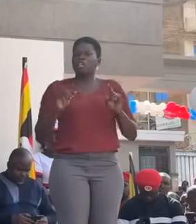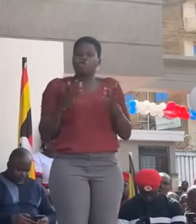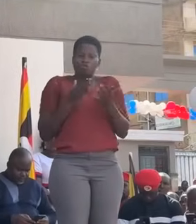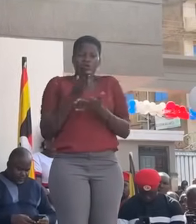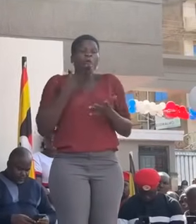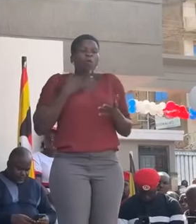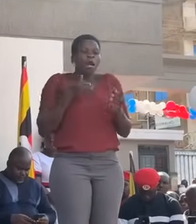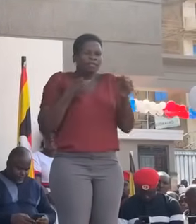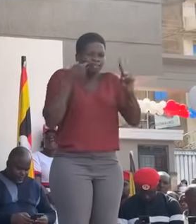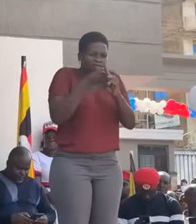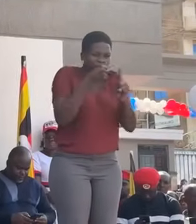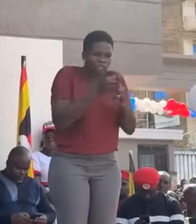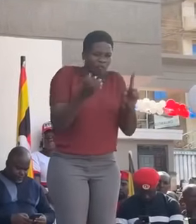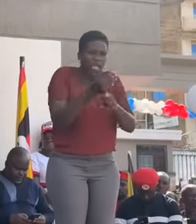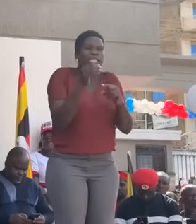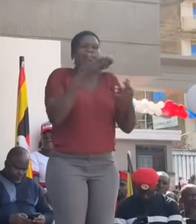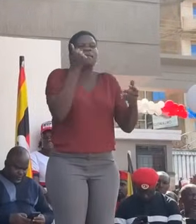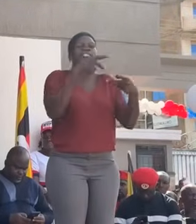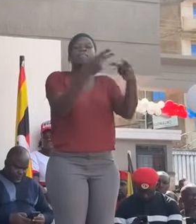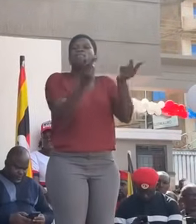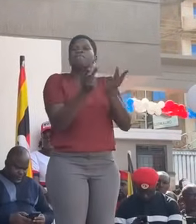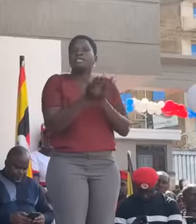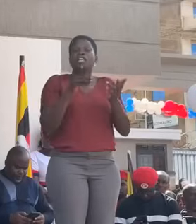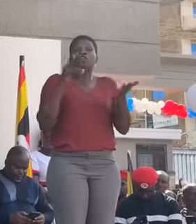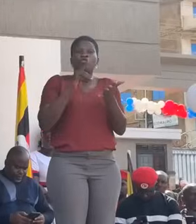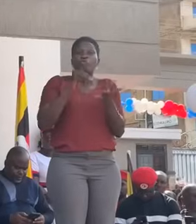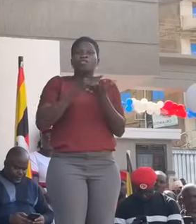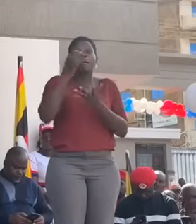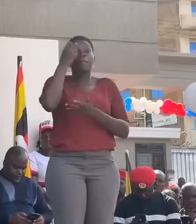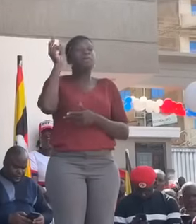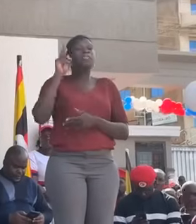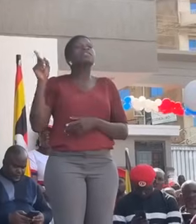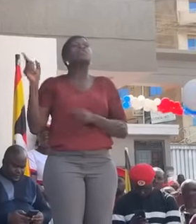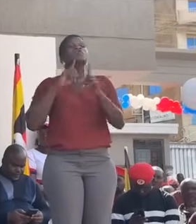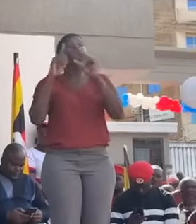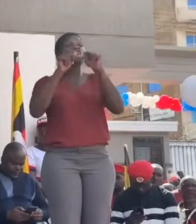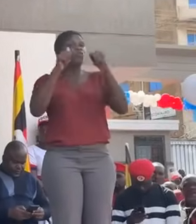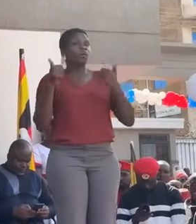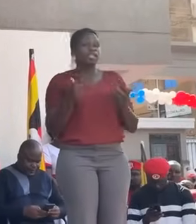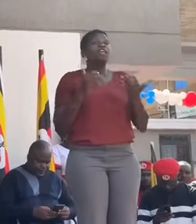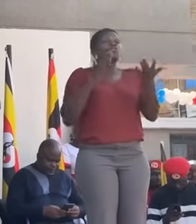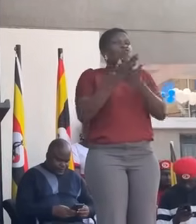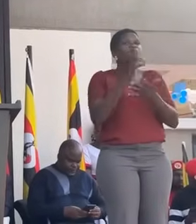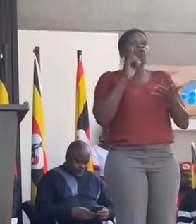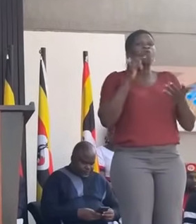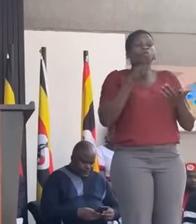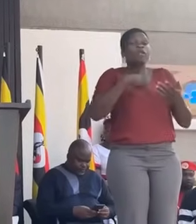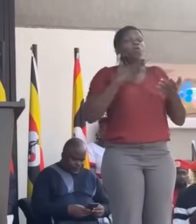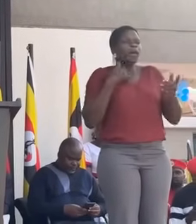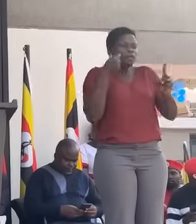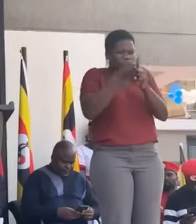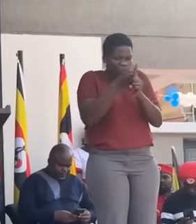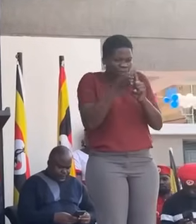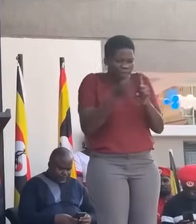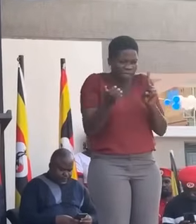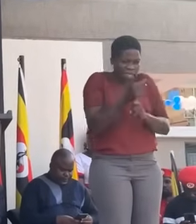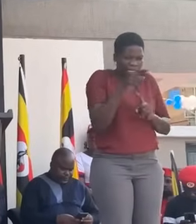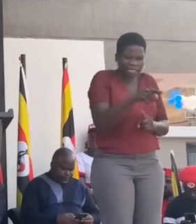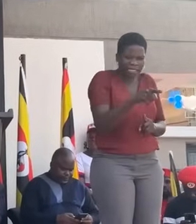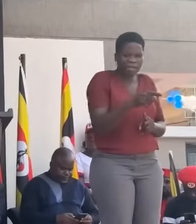but we are not where we used to be. Dr. Besigye yachogeddeko bulungi. Nti, chetwaya galasi chechiriwo. Na